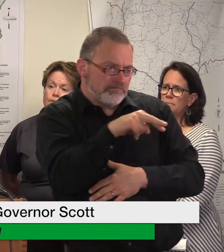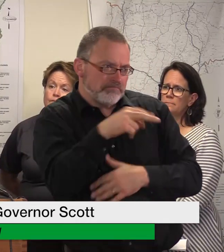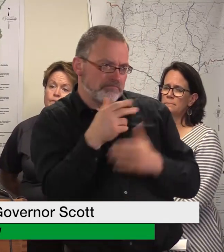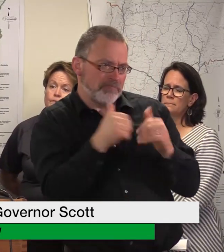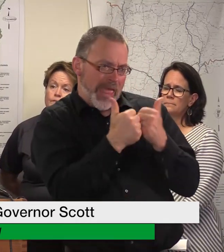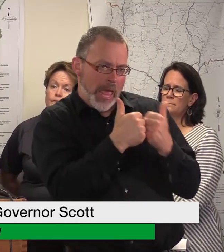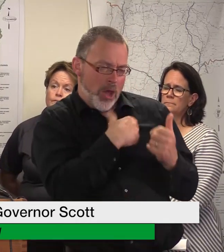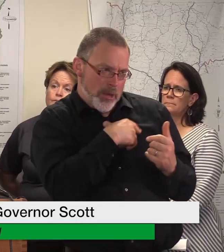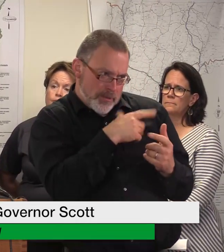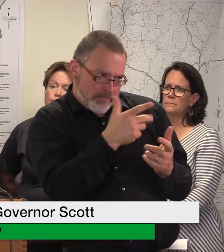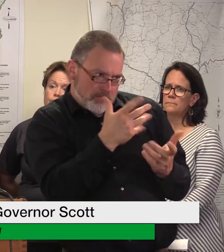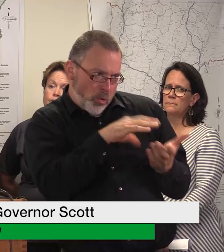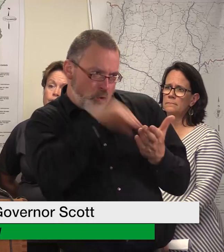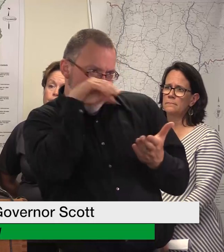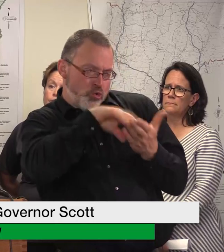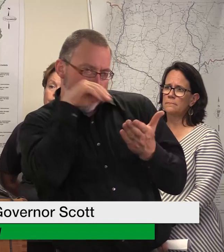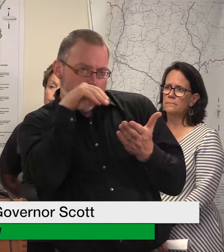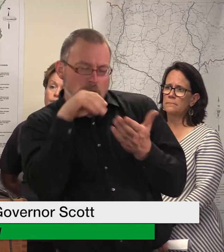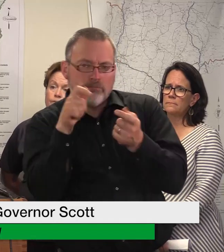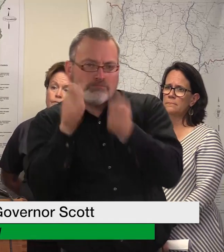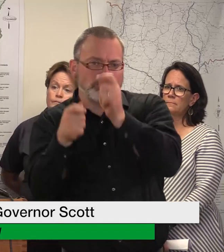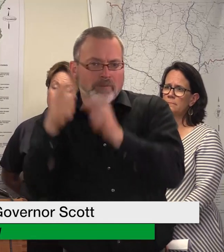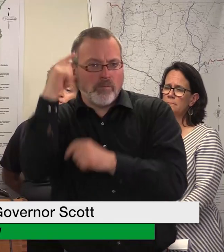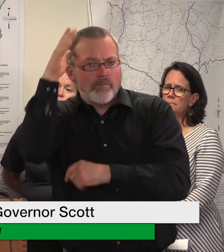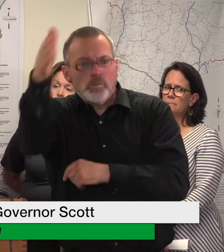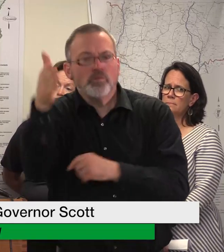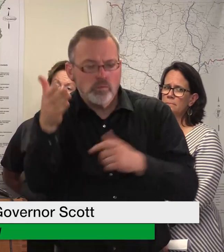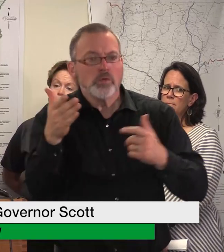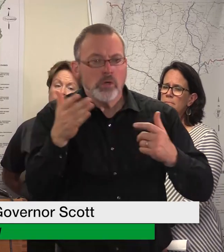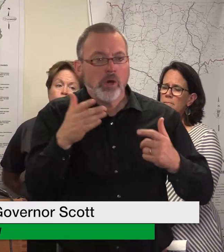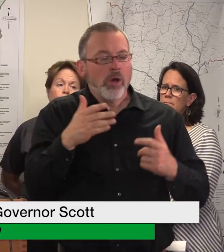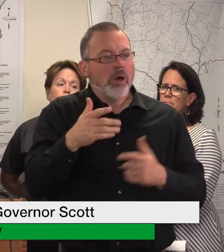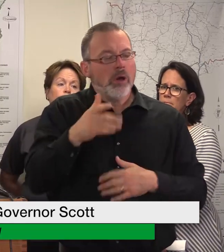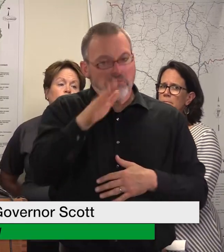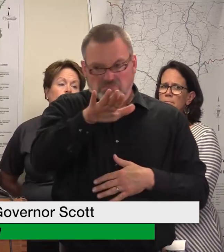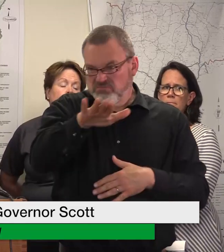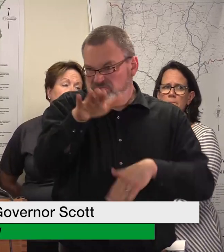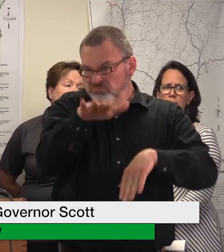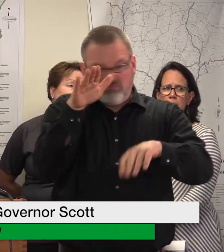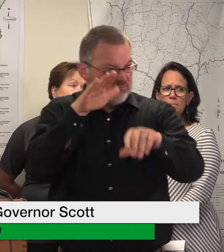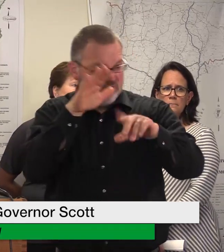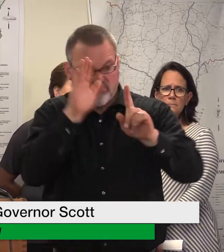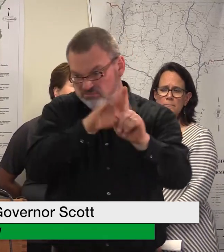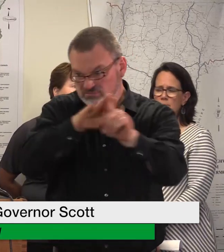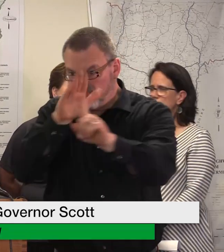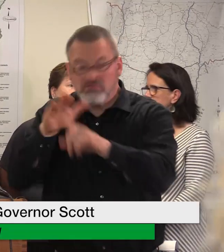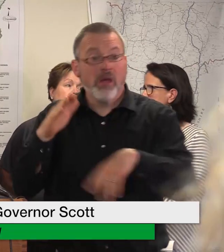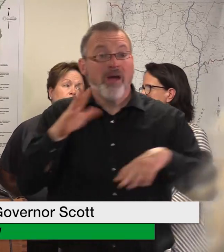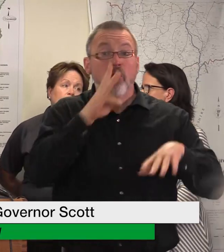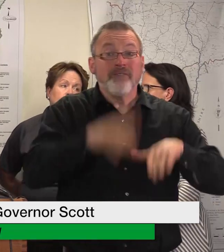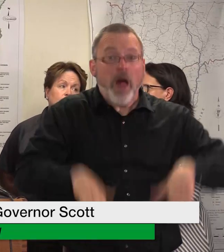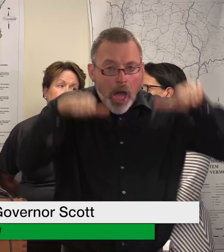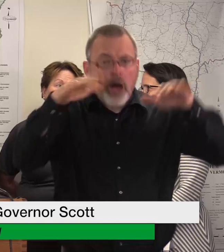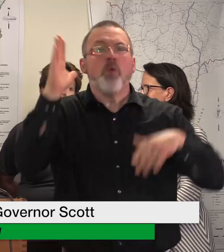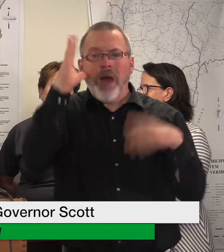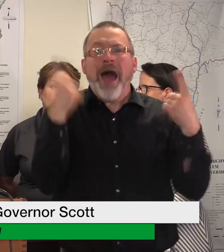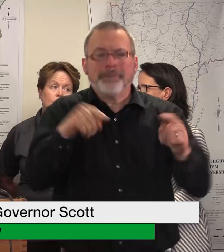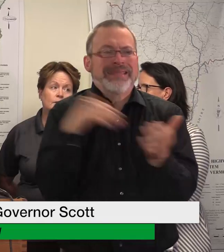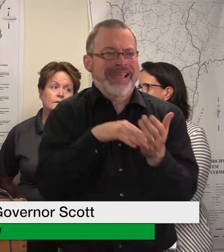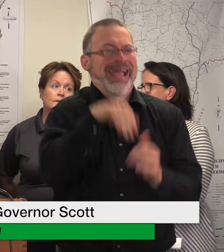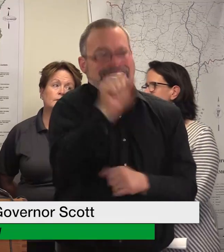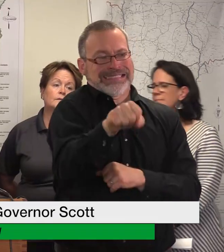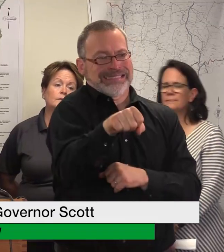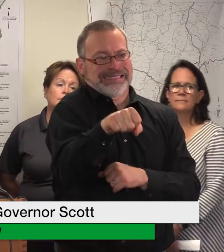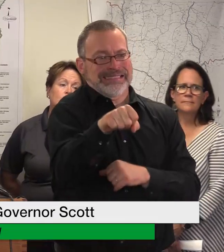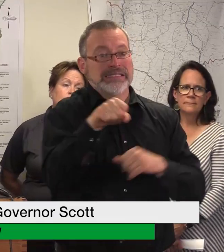as you said, it will happen again. There's no doubt about that. Governor, the We saw a lot of, and heard a lot of